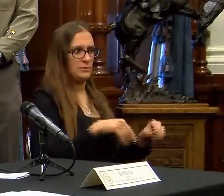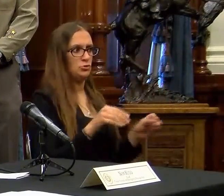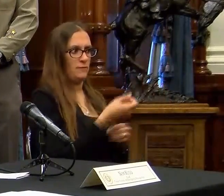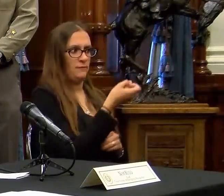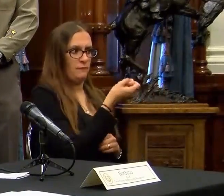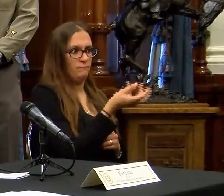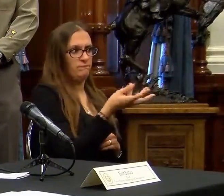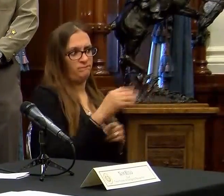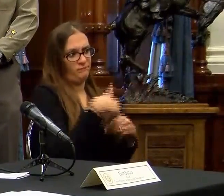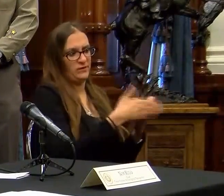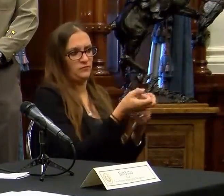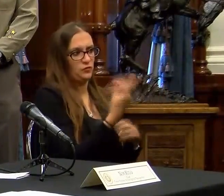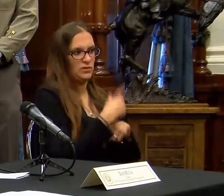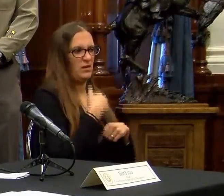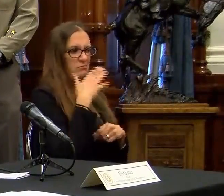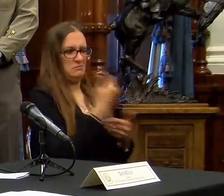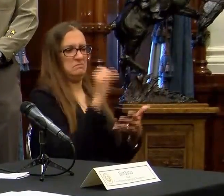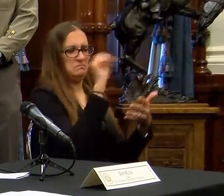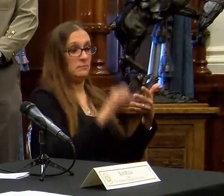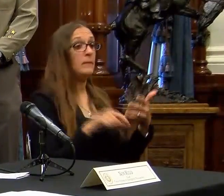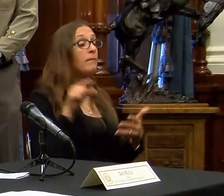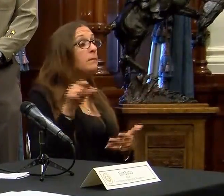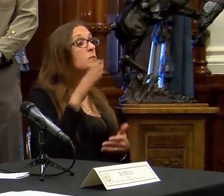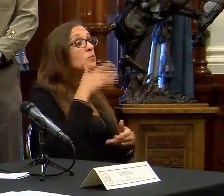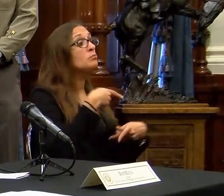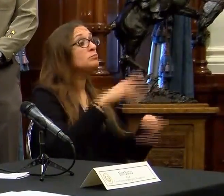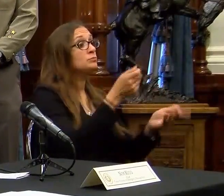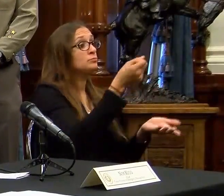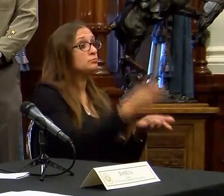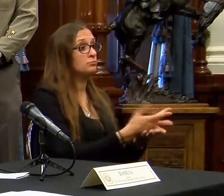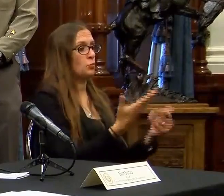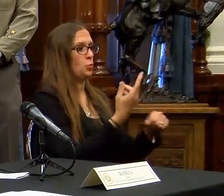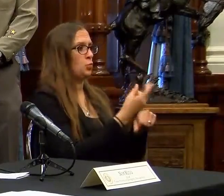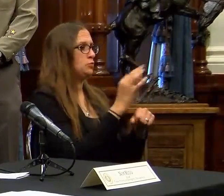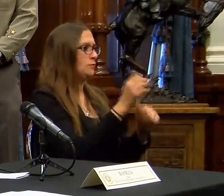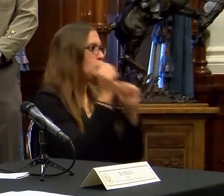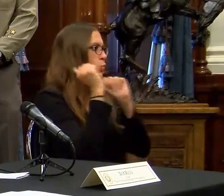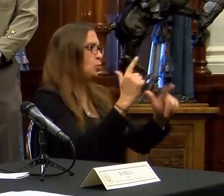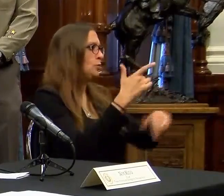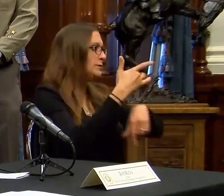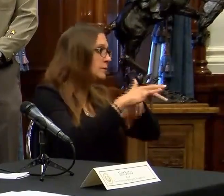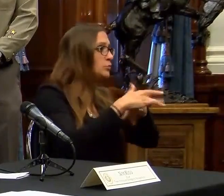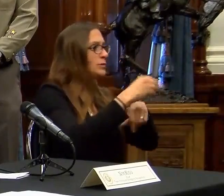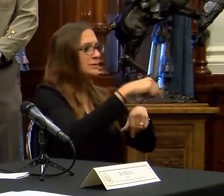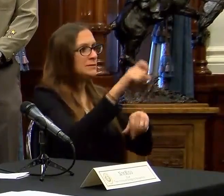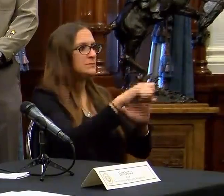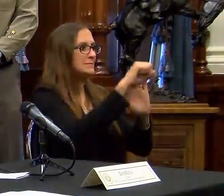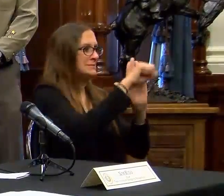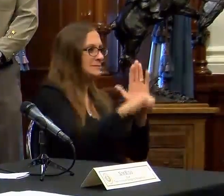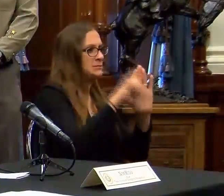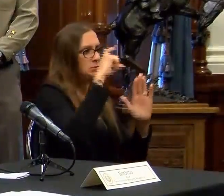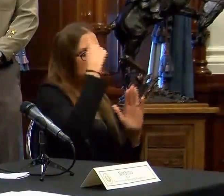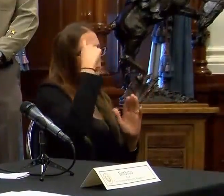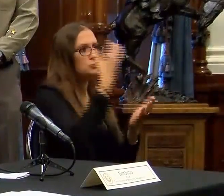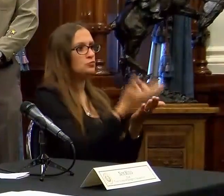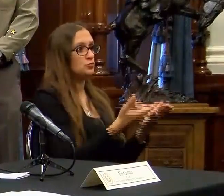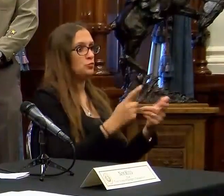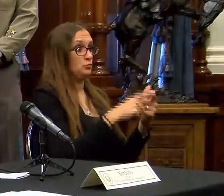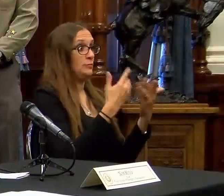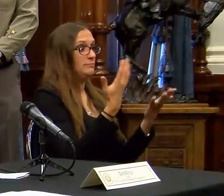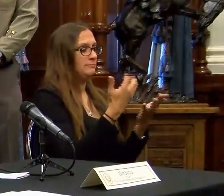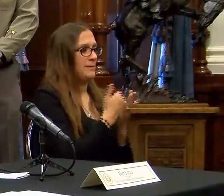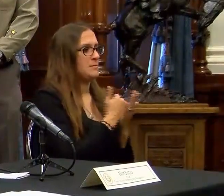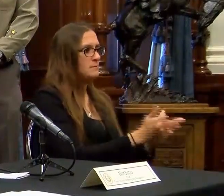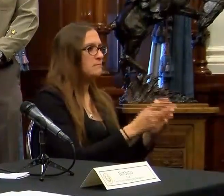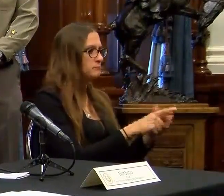few. This will authorize the use of all available and necessary state government resources to help prepare